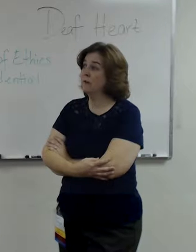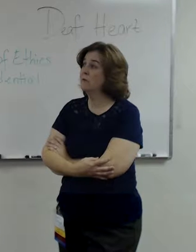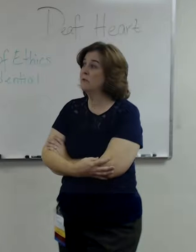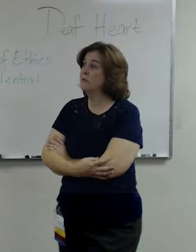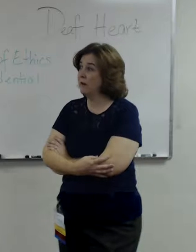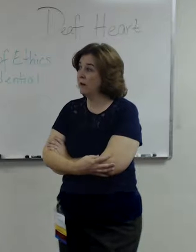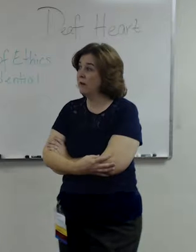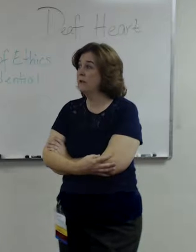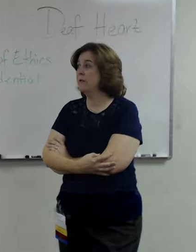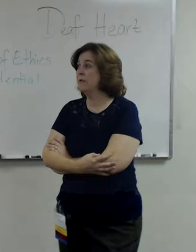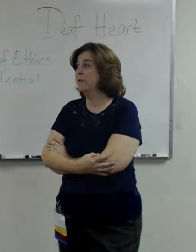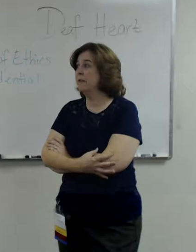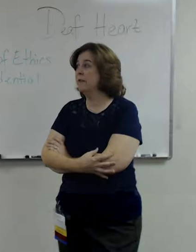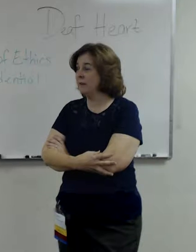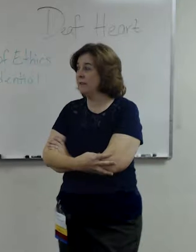the work throughout the community.